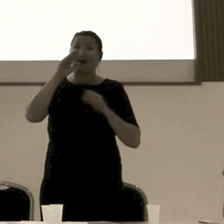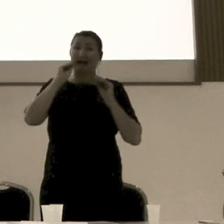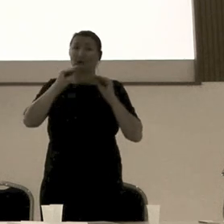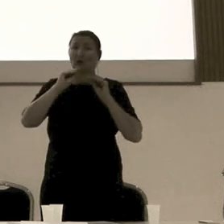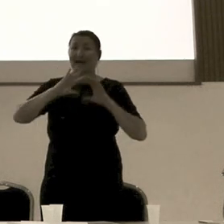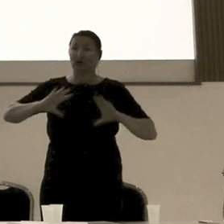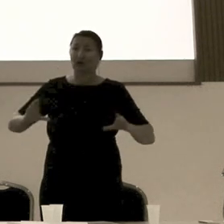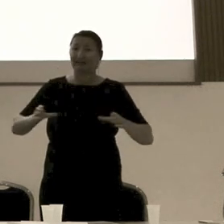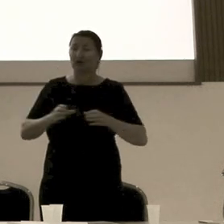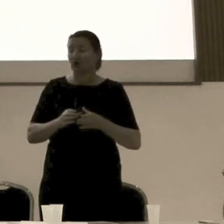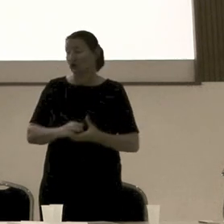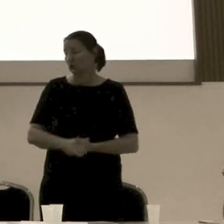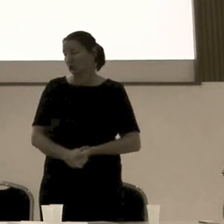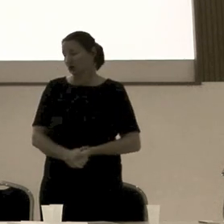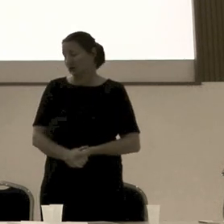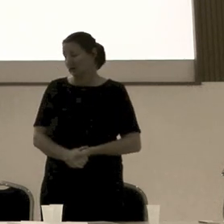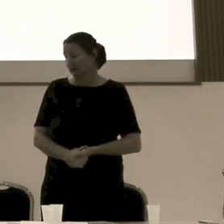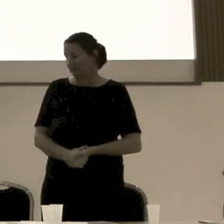accessibility.